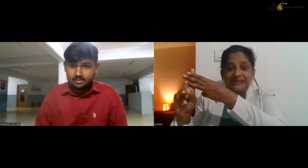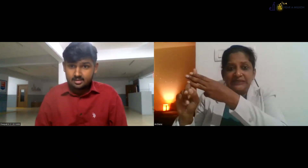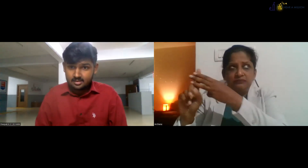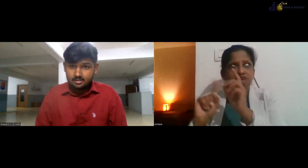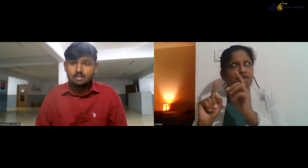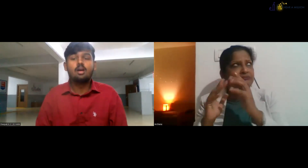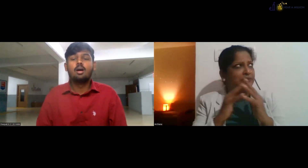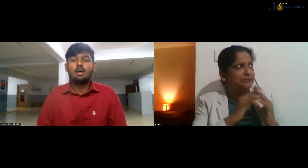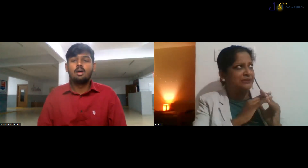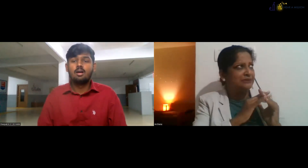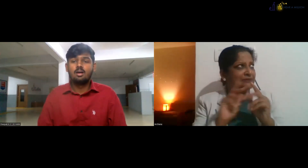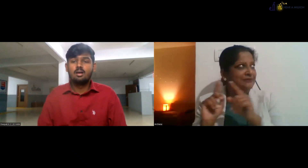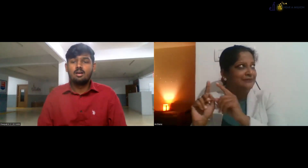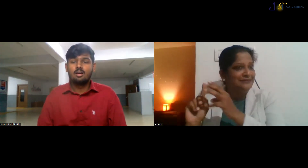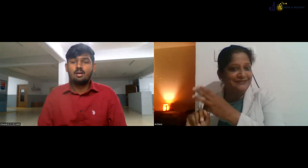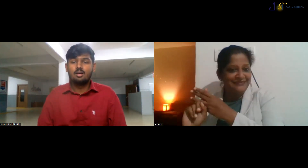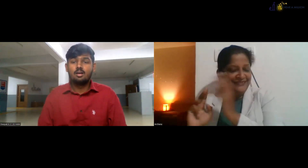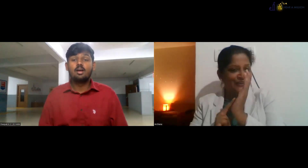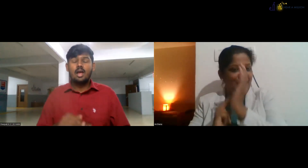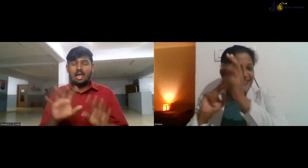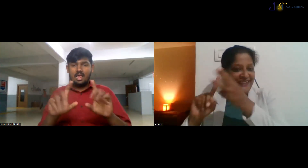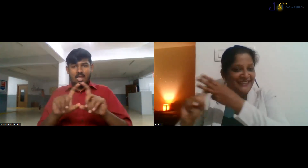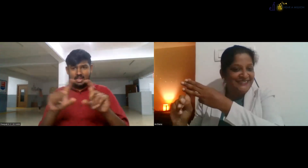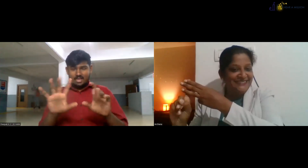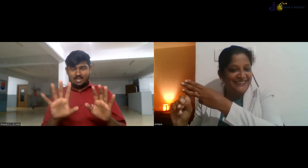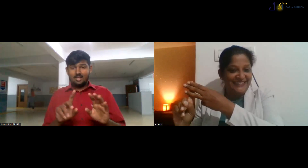also? Yes. I think